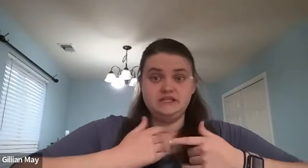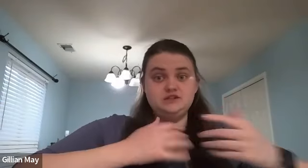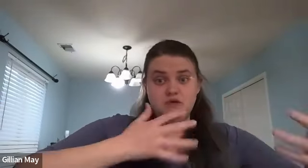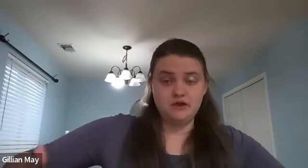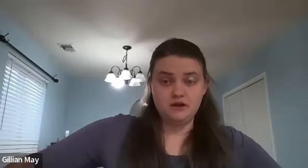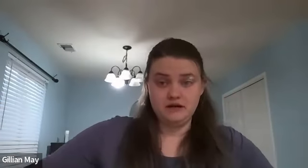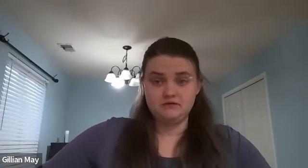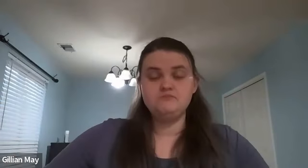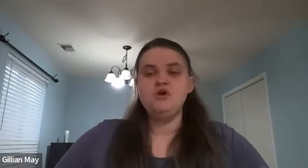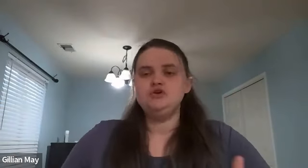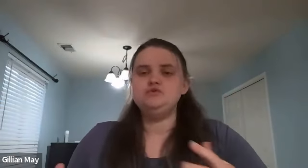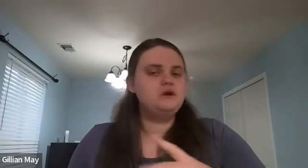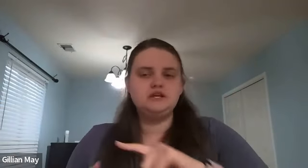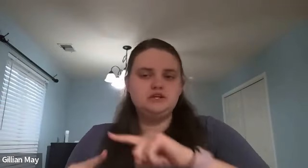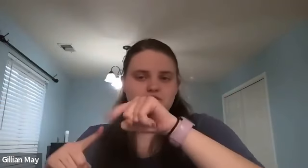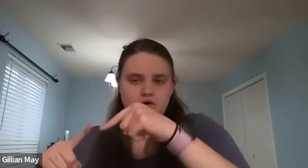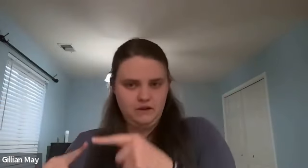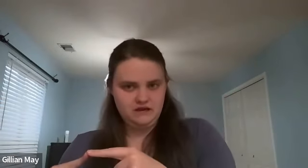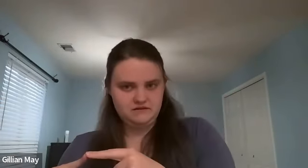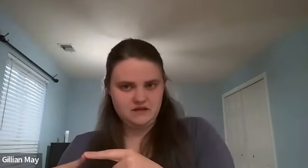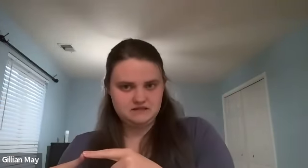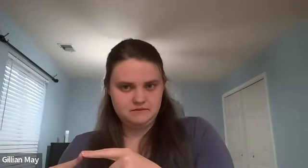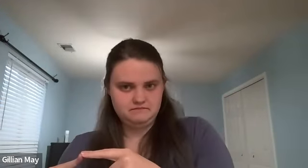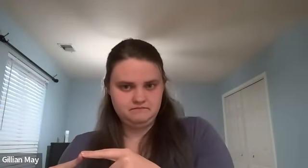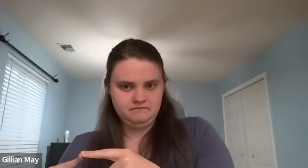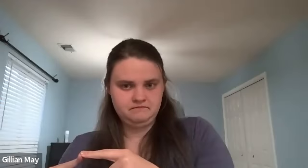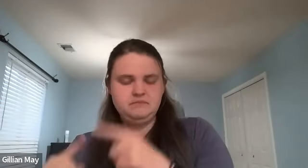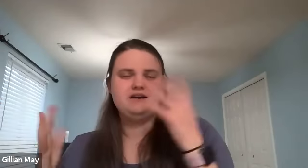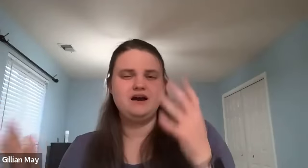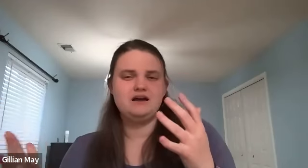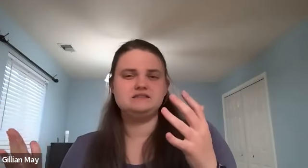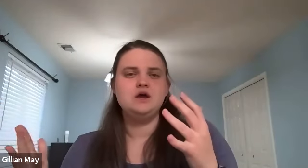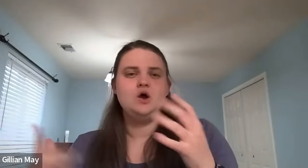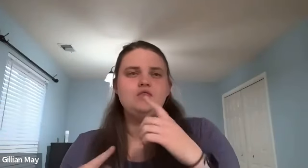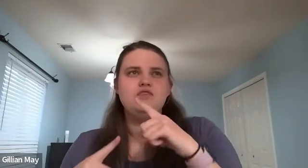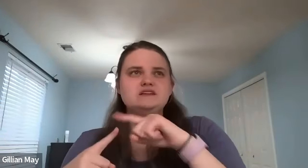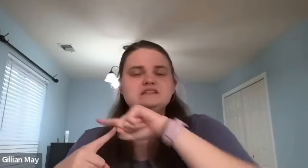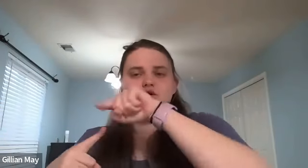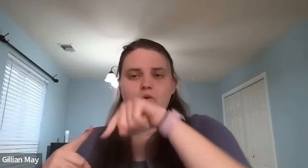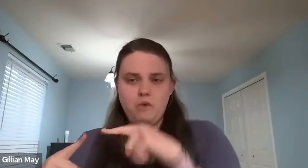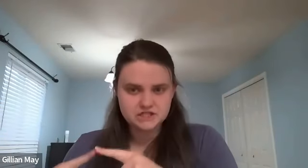use blah, blah, blah, or whatever, you wouldn't use the word when at that time. Because this is a